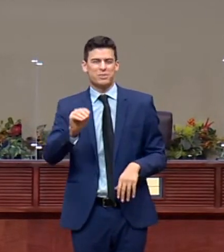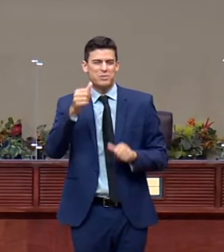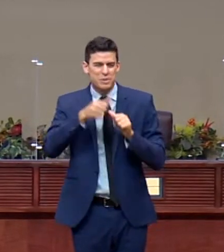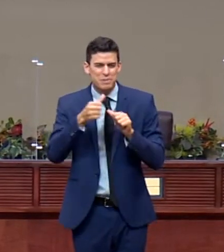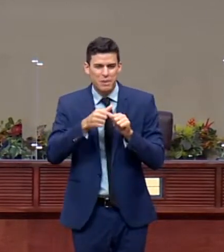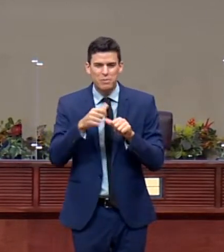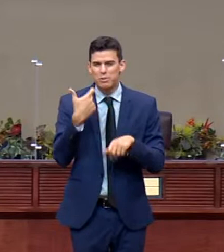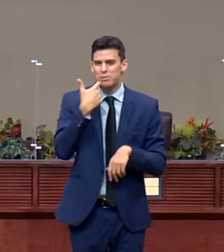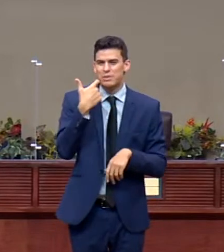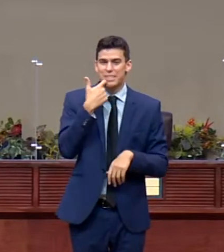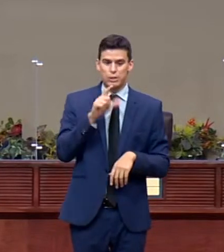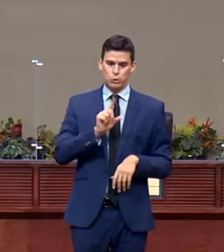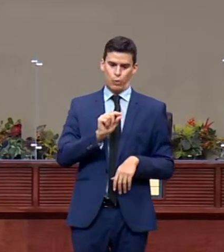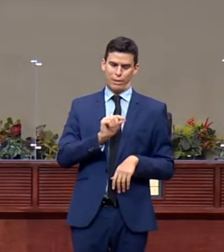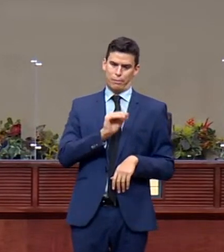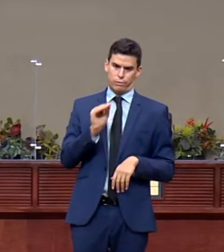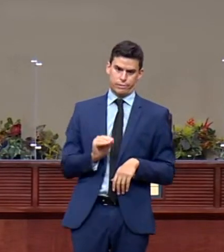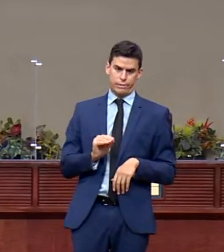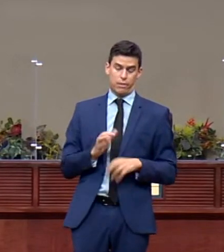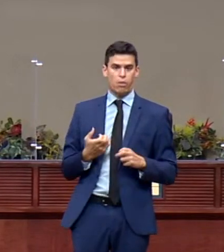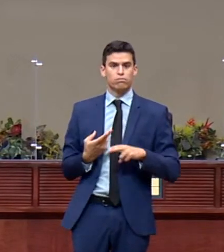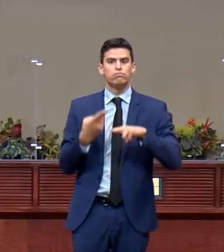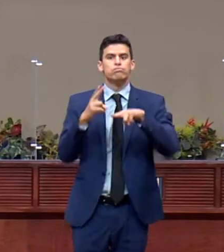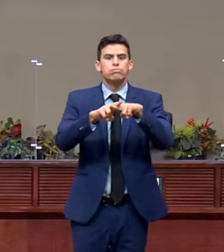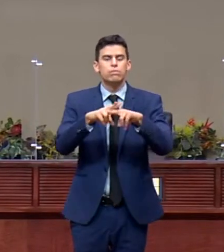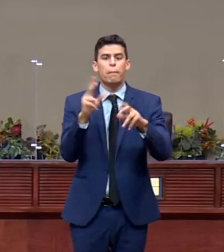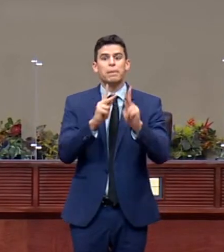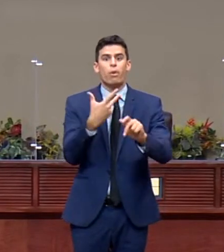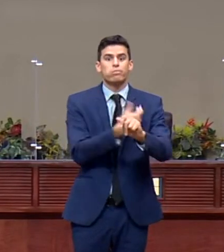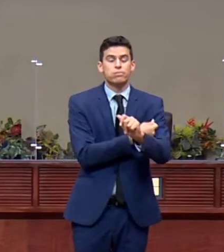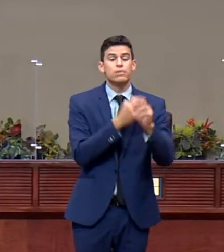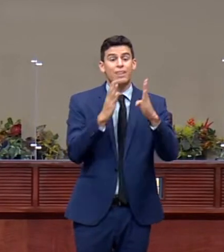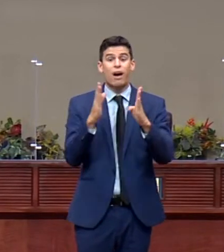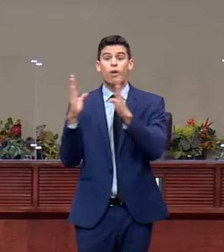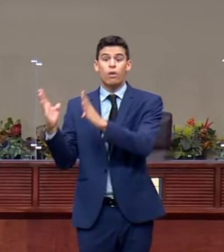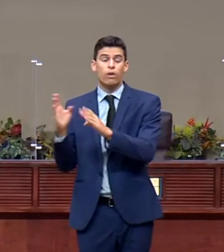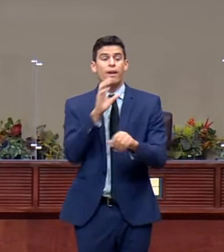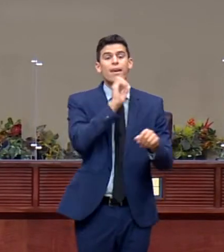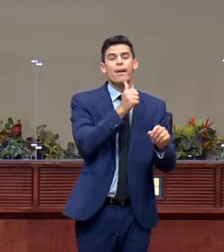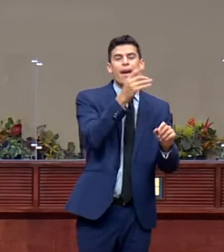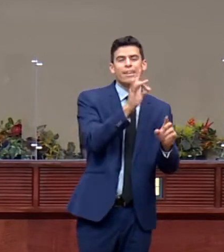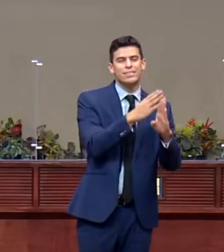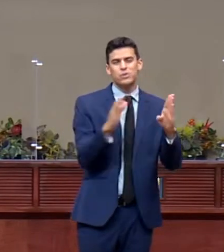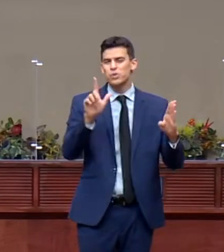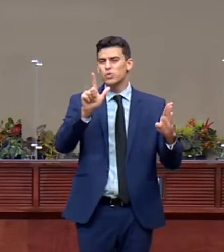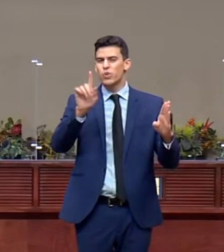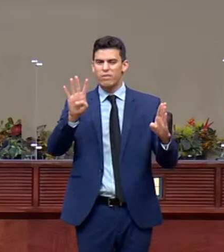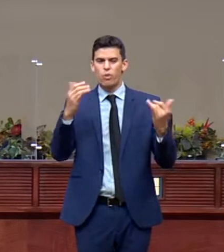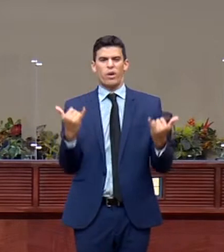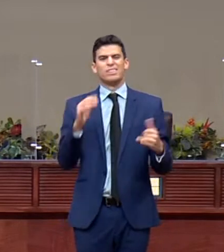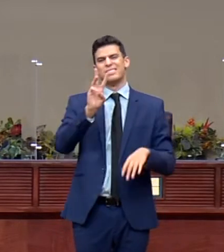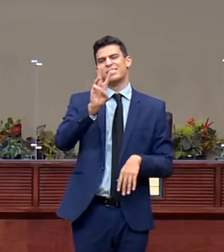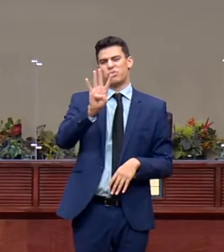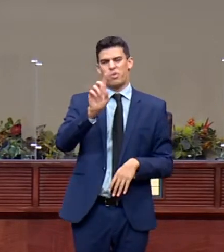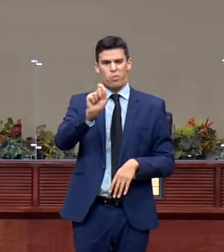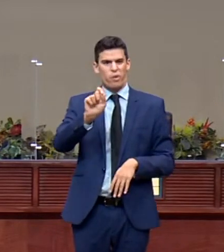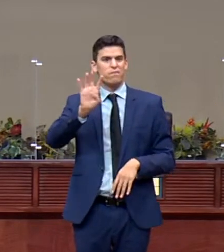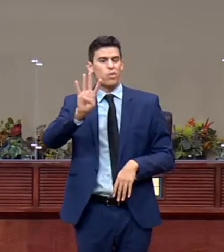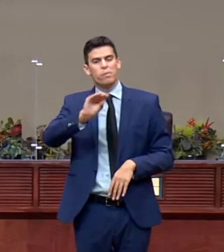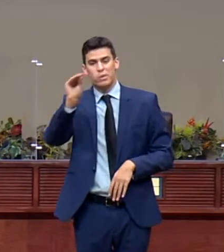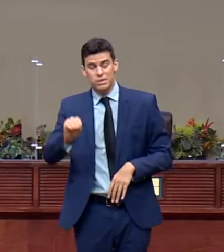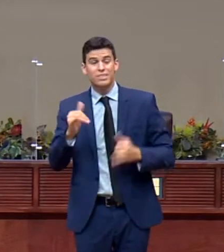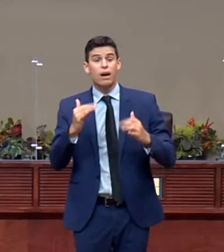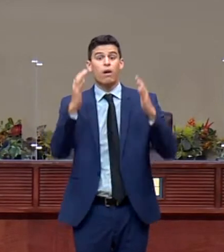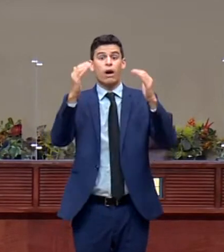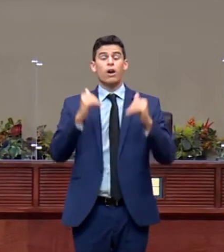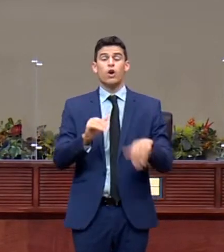at 20% when we started. For 18 to 24, we are 64.4%. For